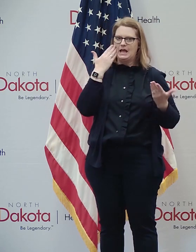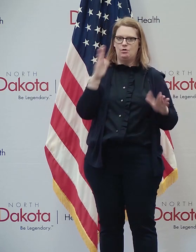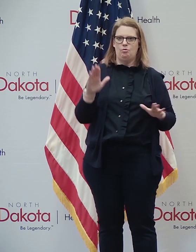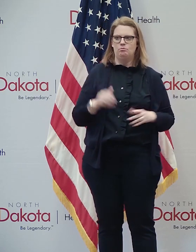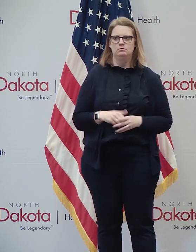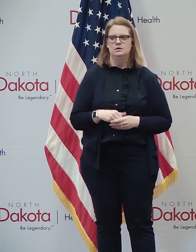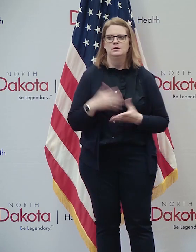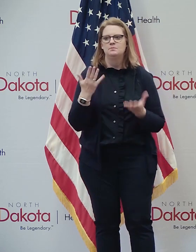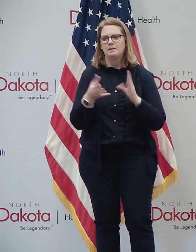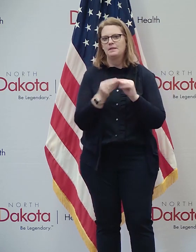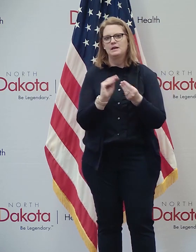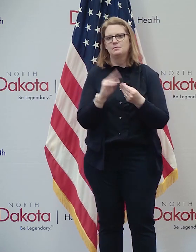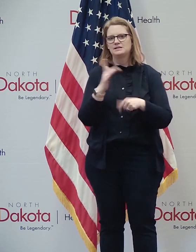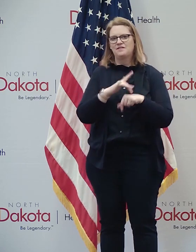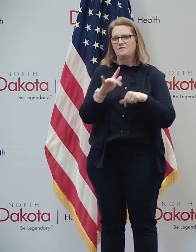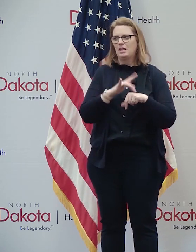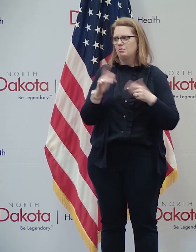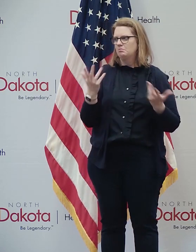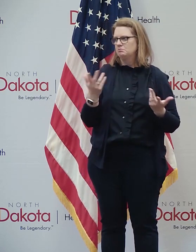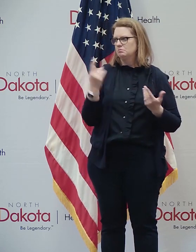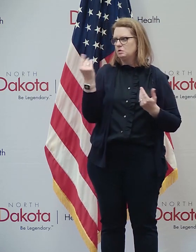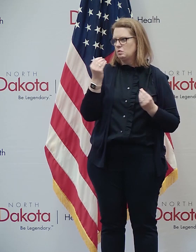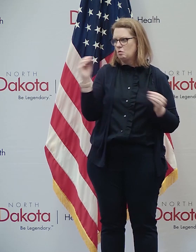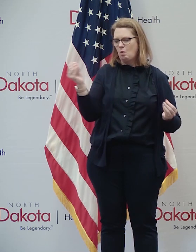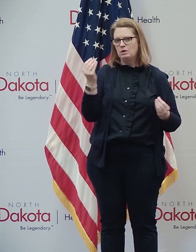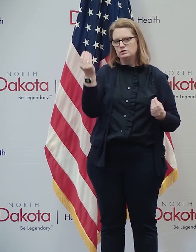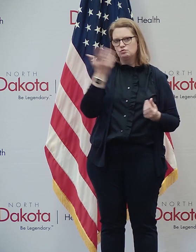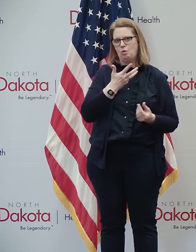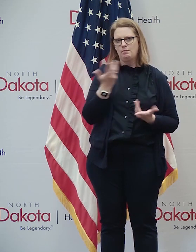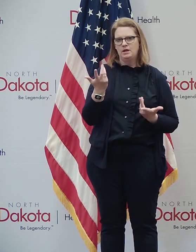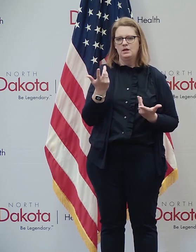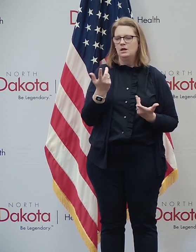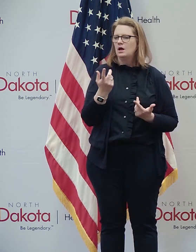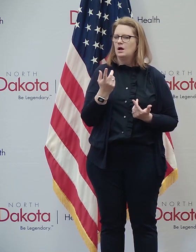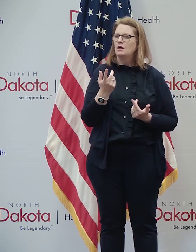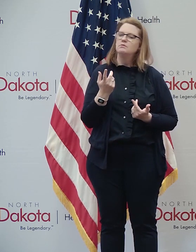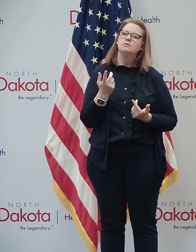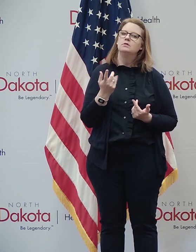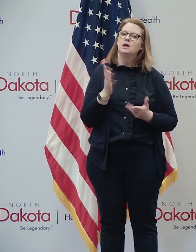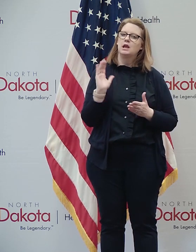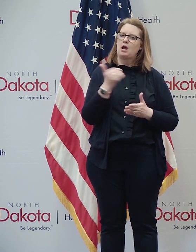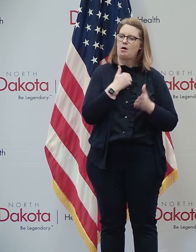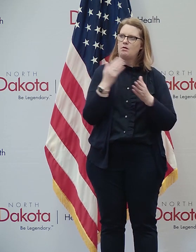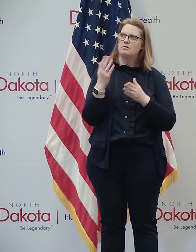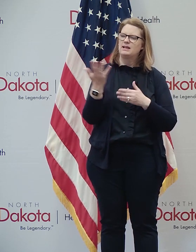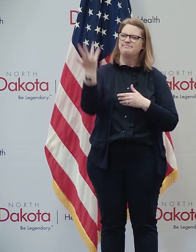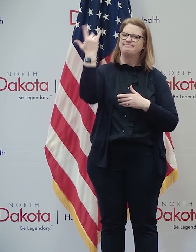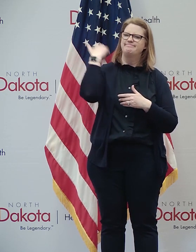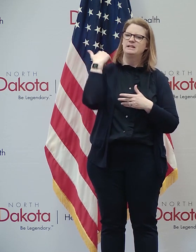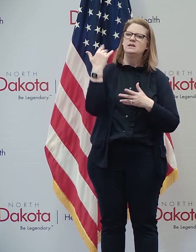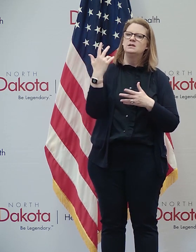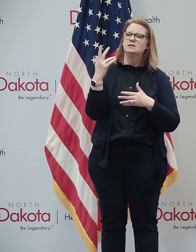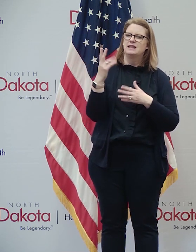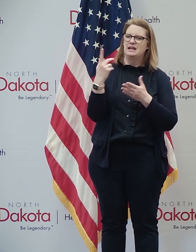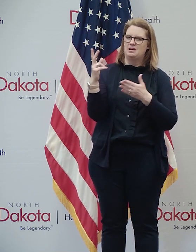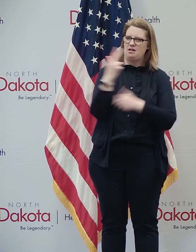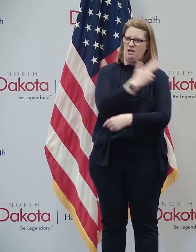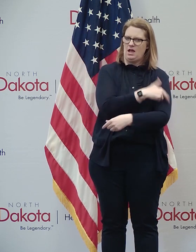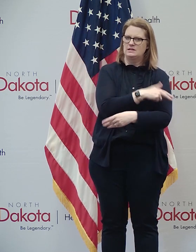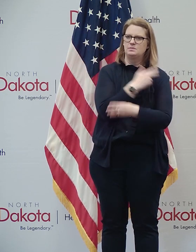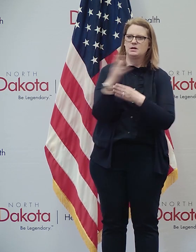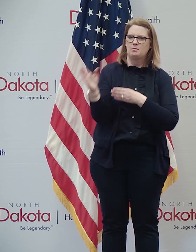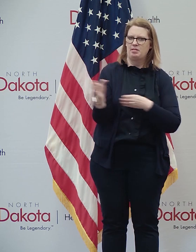the neighborhood camaraderie. Do you know how many individuals from other states are hospitalized in North Dakota? I do